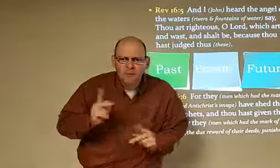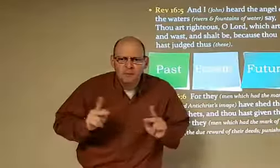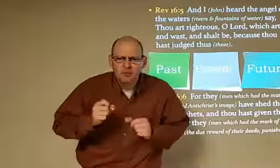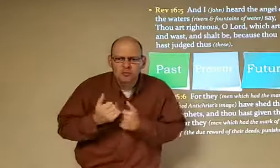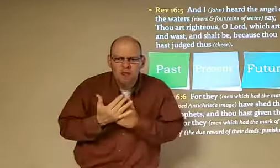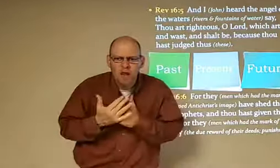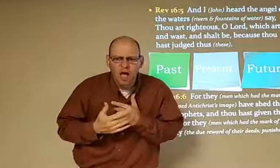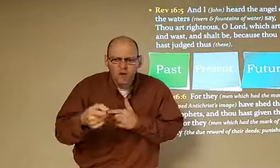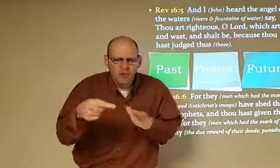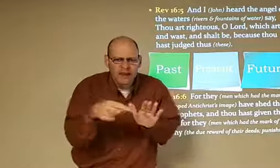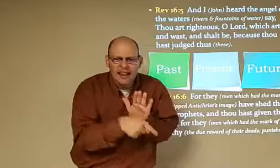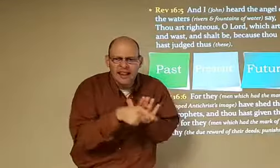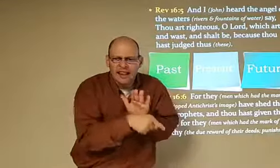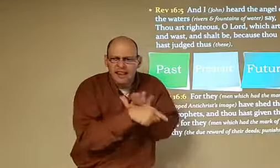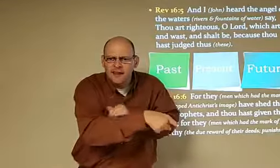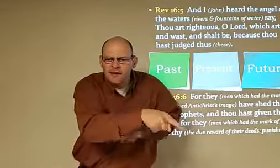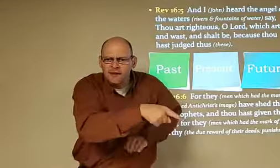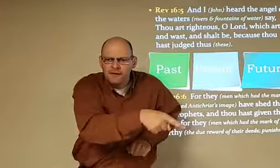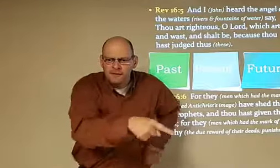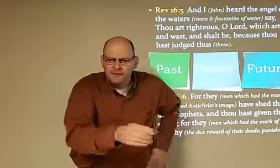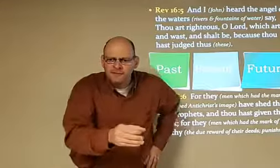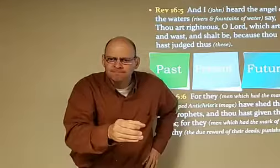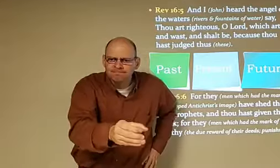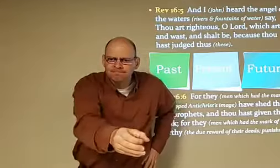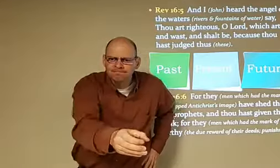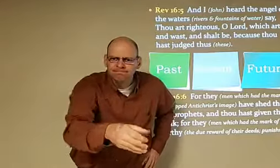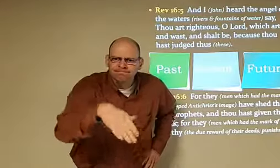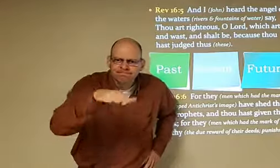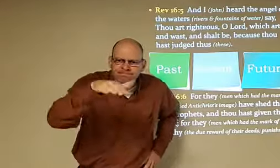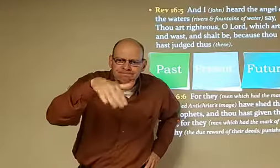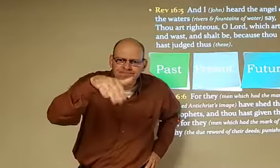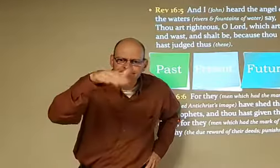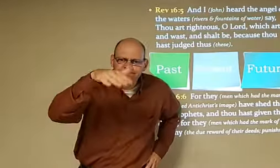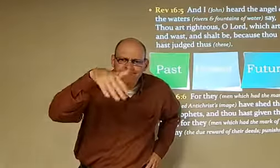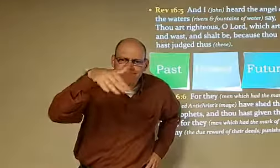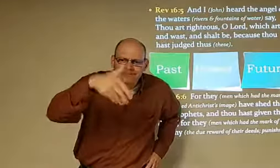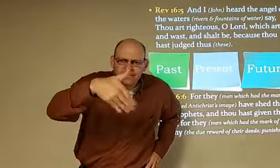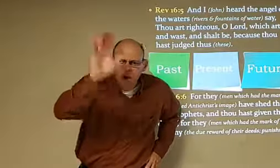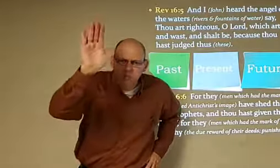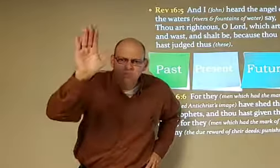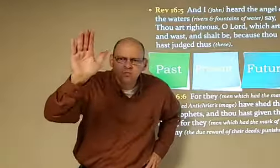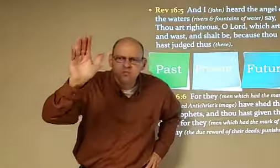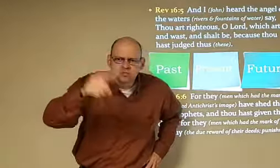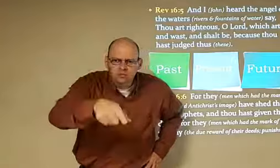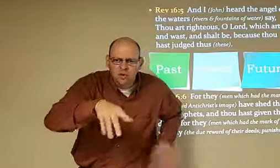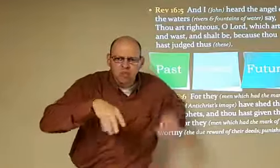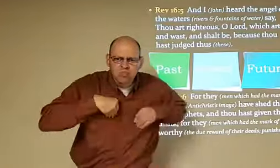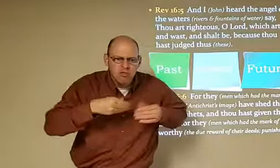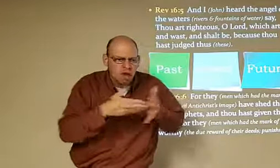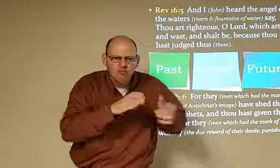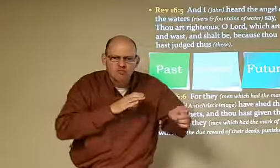Like blood for blood. You killed them, now it's your turn, you die. You give up your